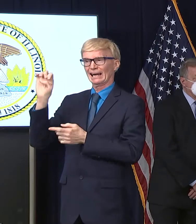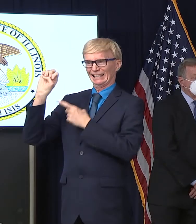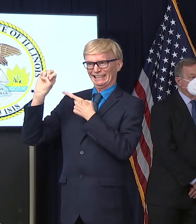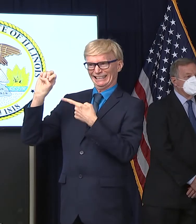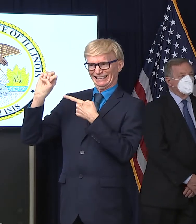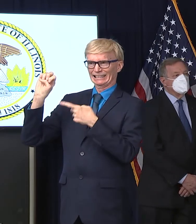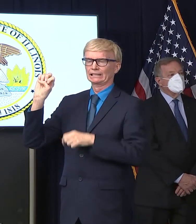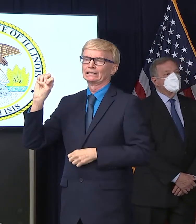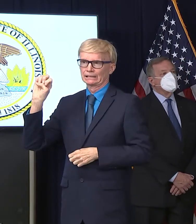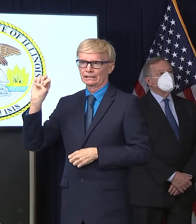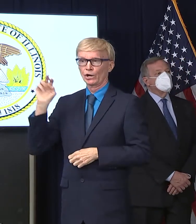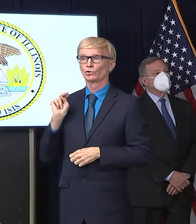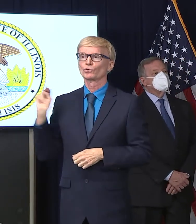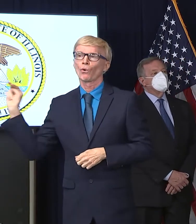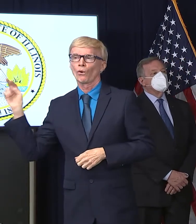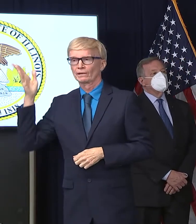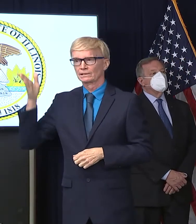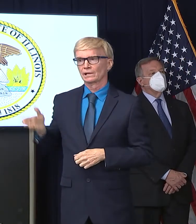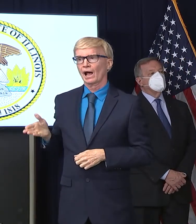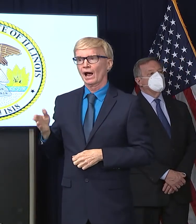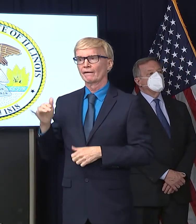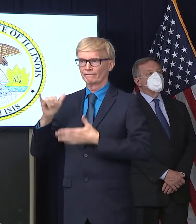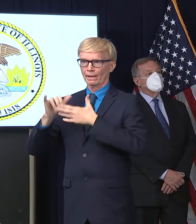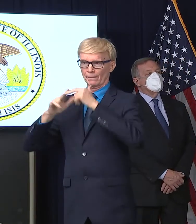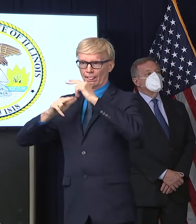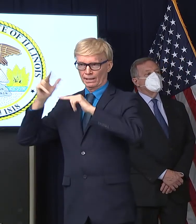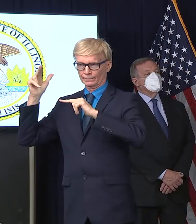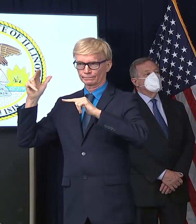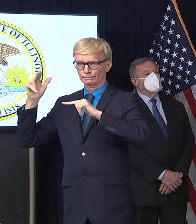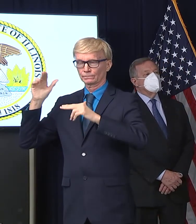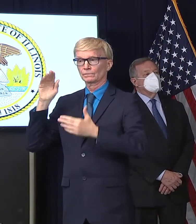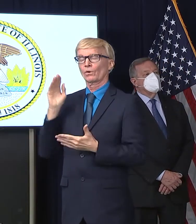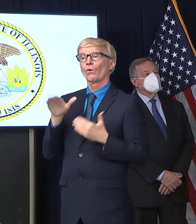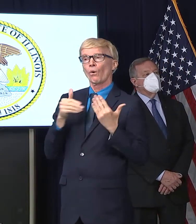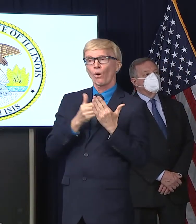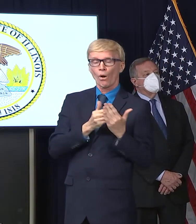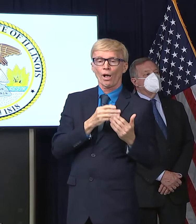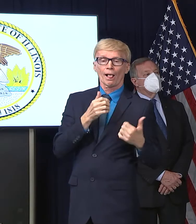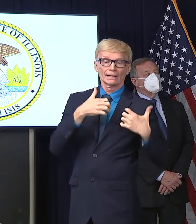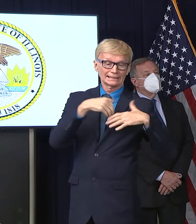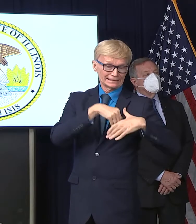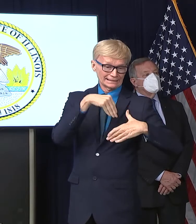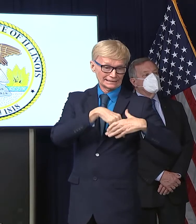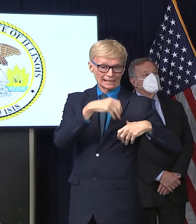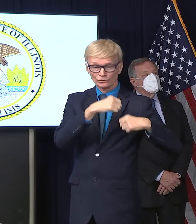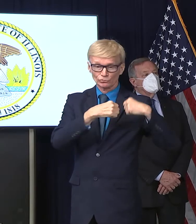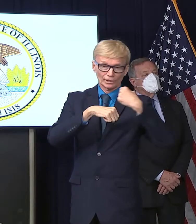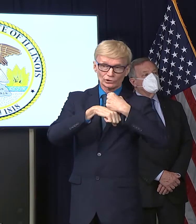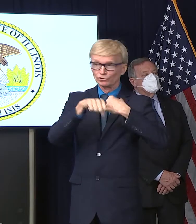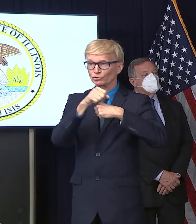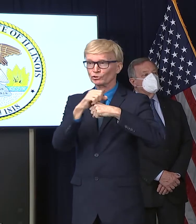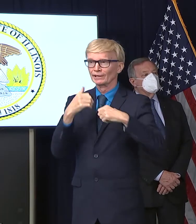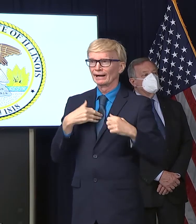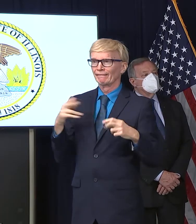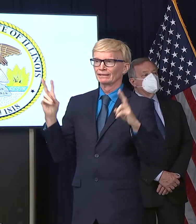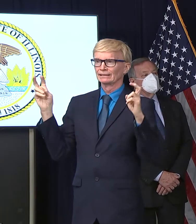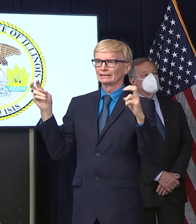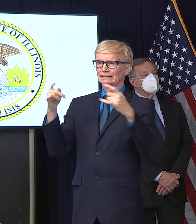Center structure, and all of the infrastructure will work on that side through a tent